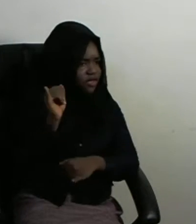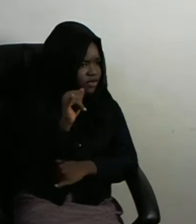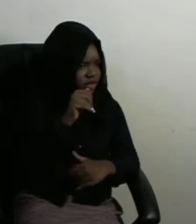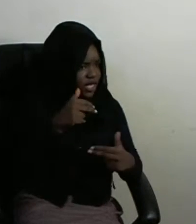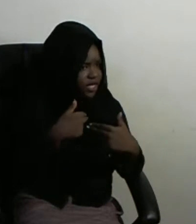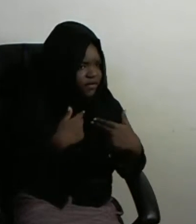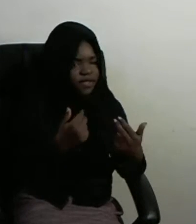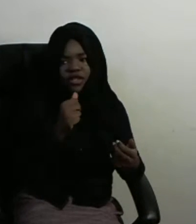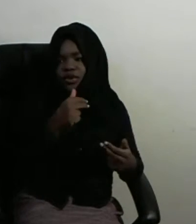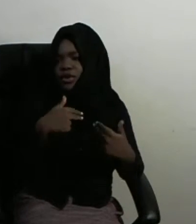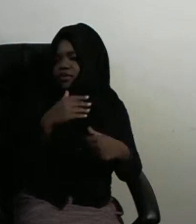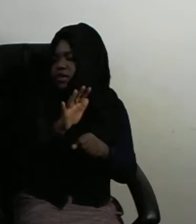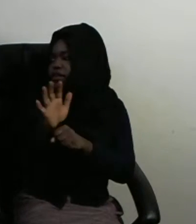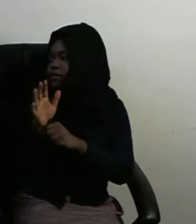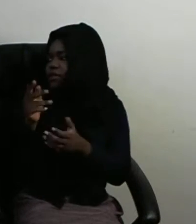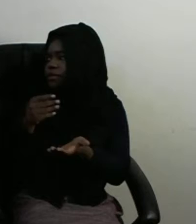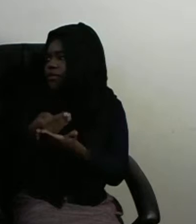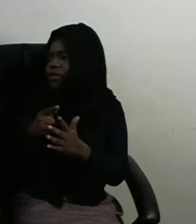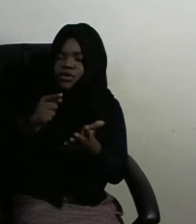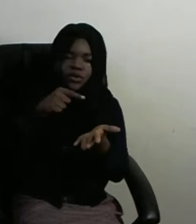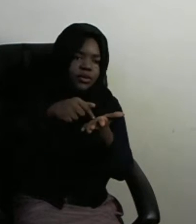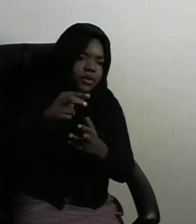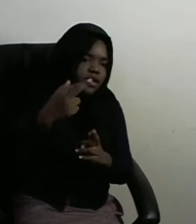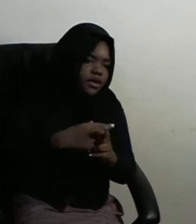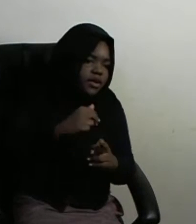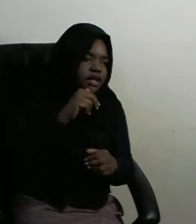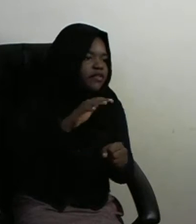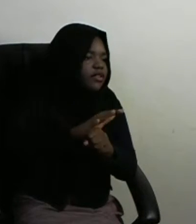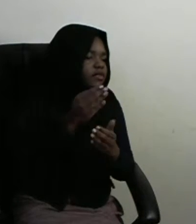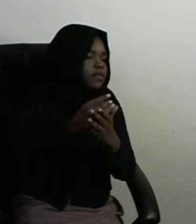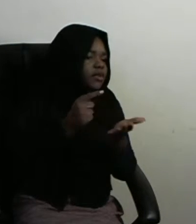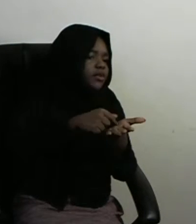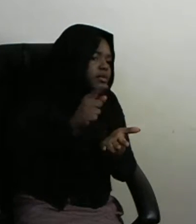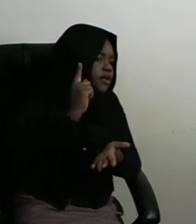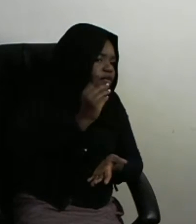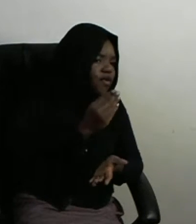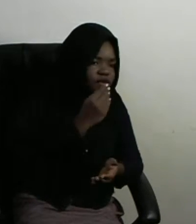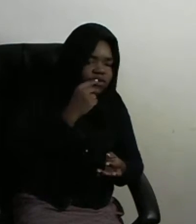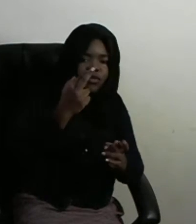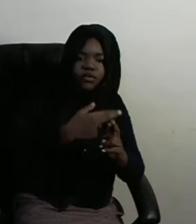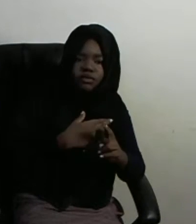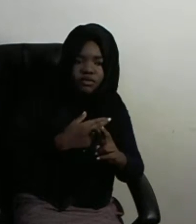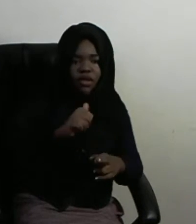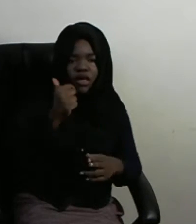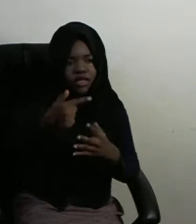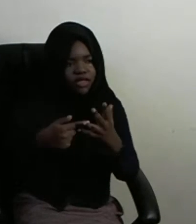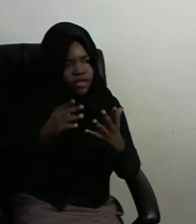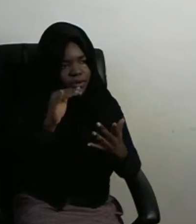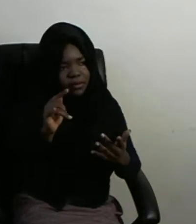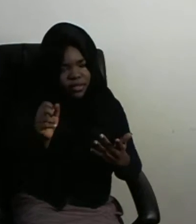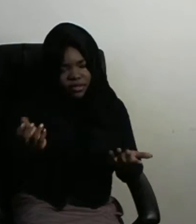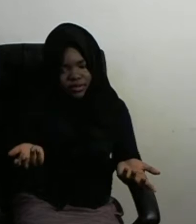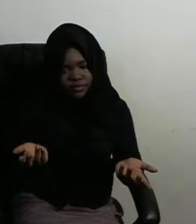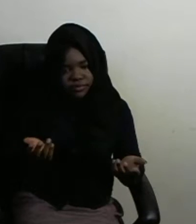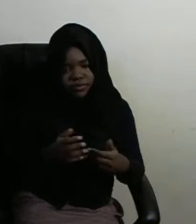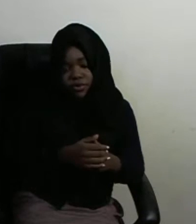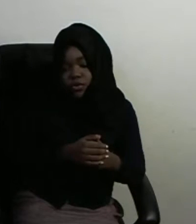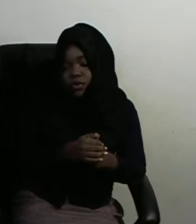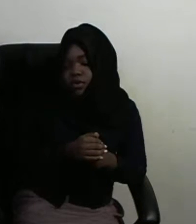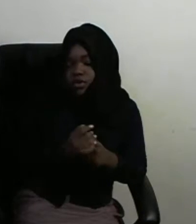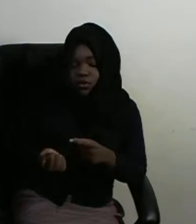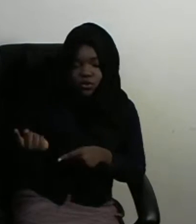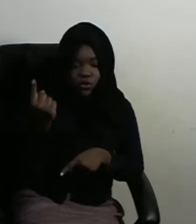And they don't have enough money to pay rent or enough money to pay for food and rent and other bills.